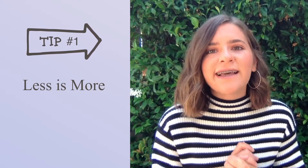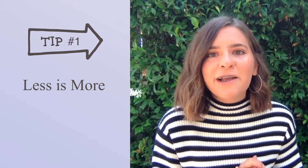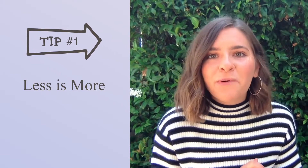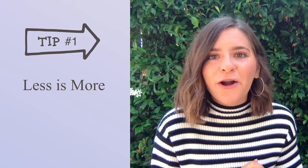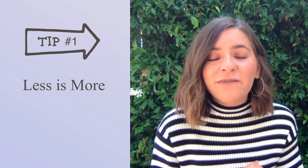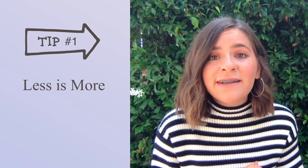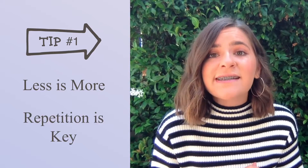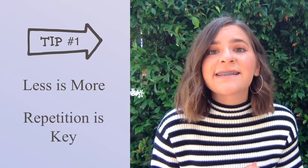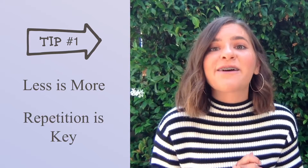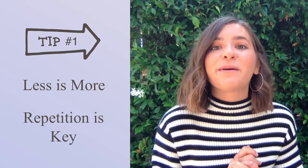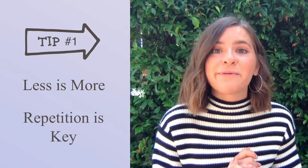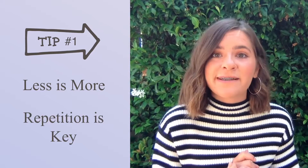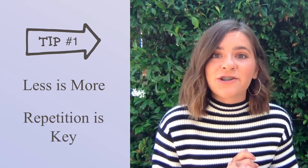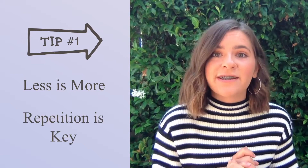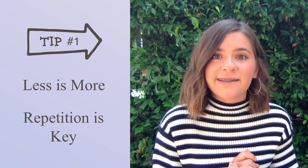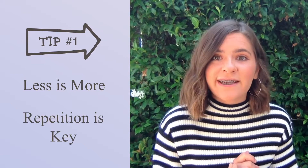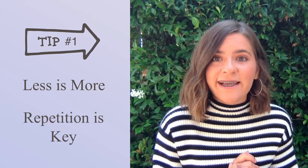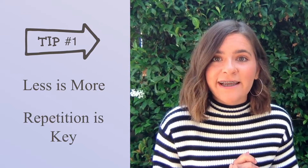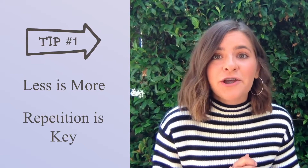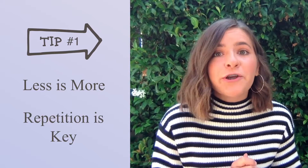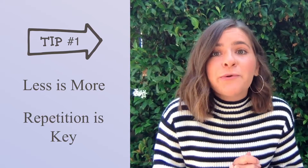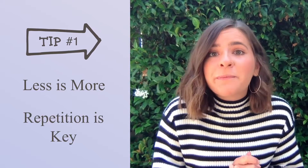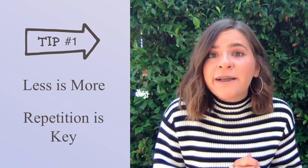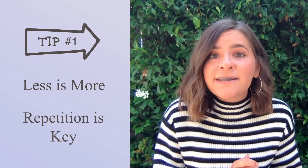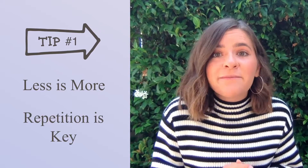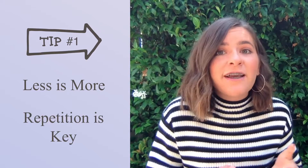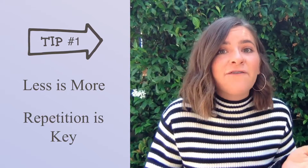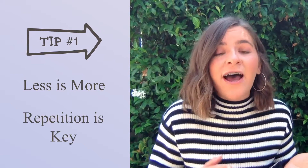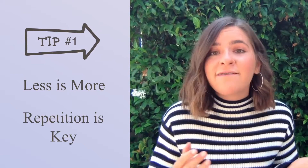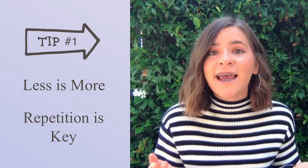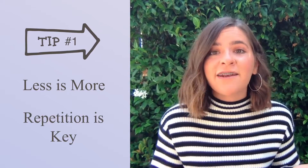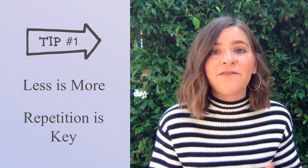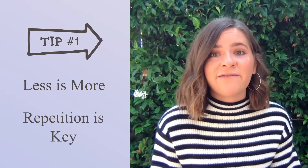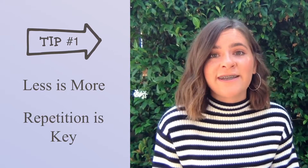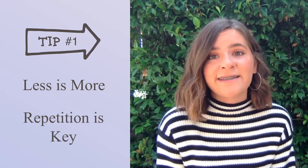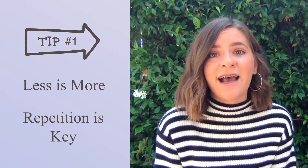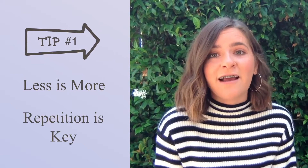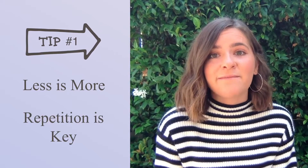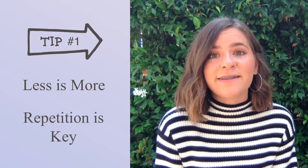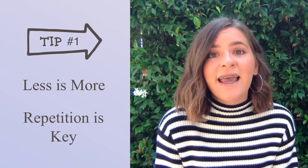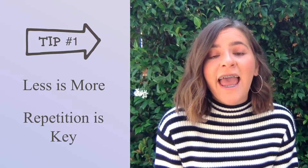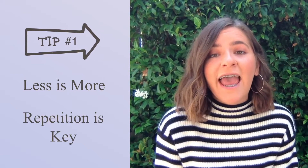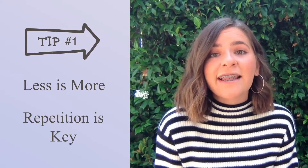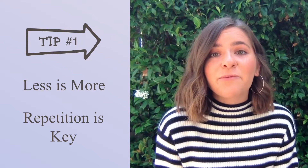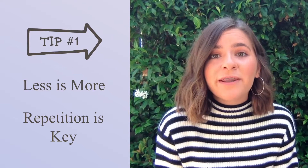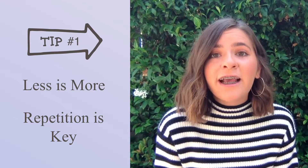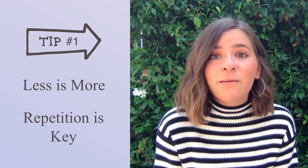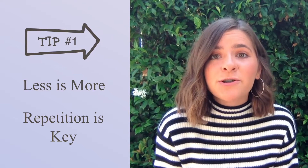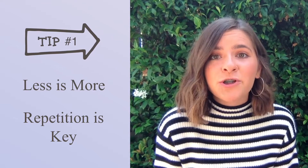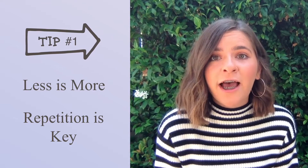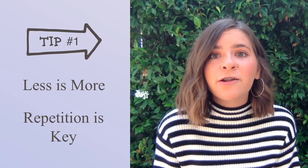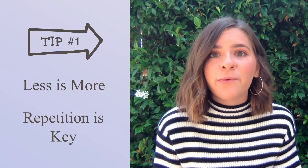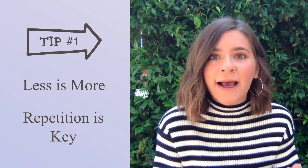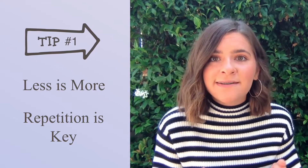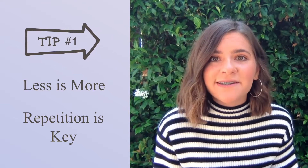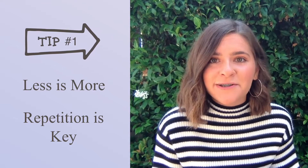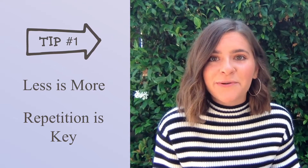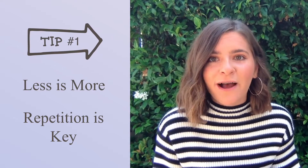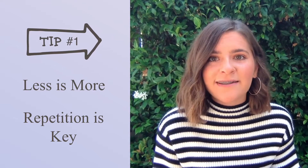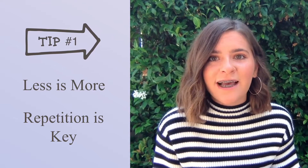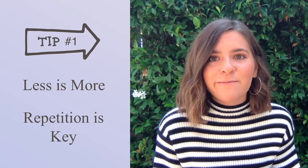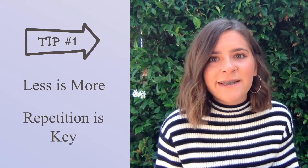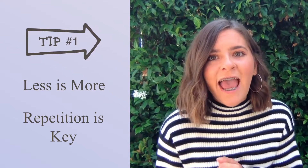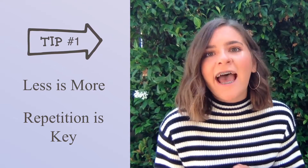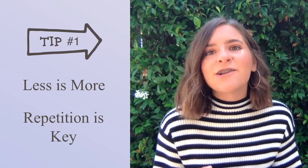And a second part of this is that repetition is key. You can repeat something 5, 10, 15 times, and it really helps your child grasp these